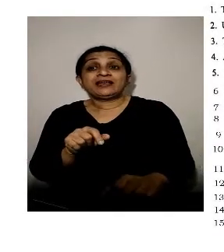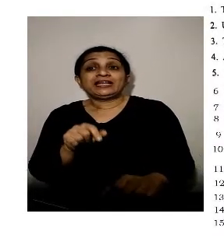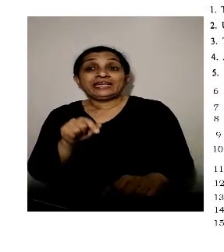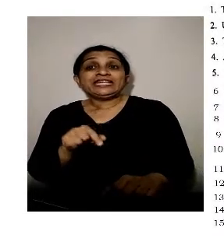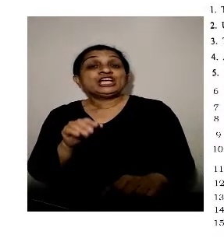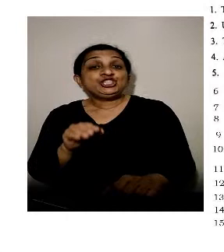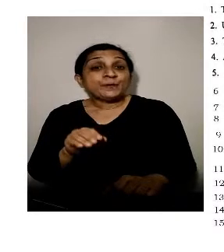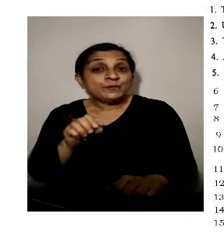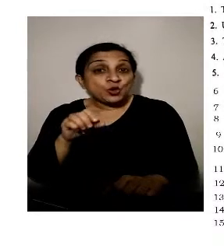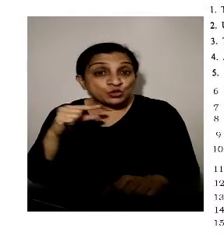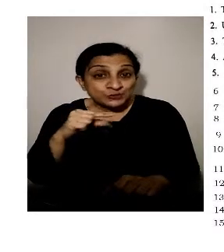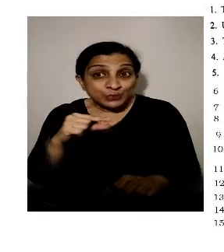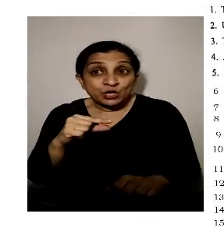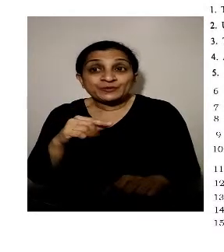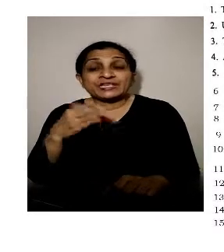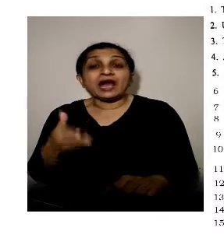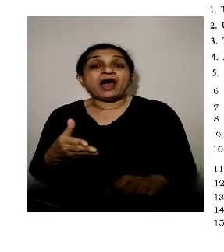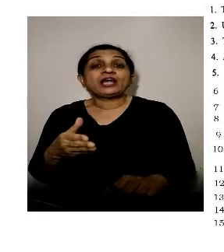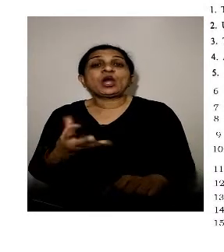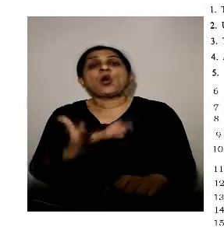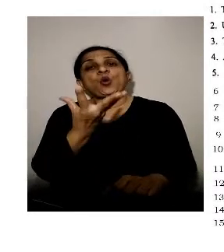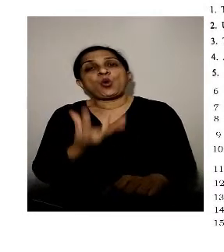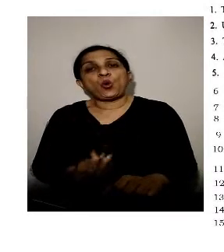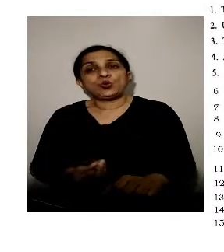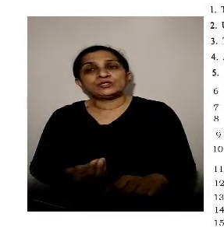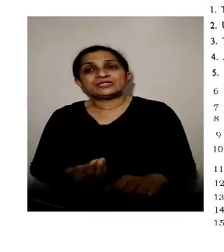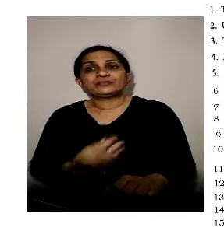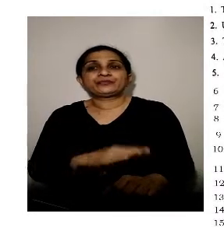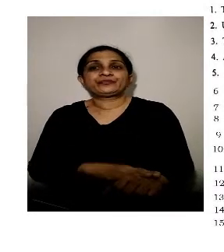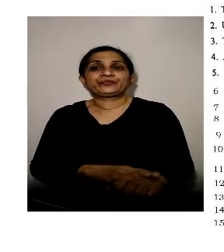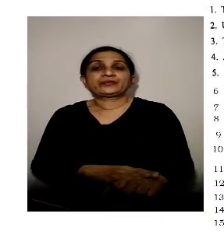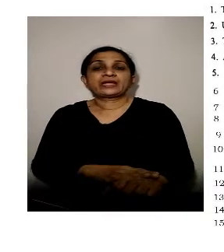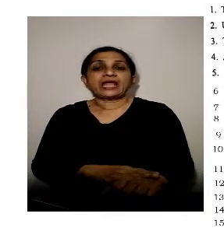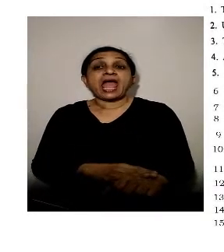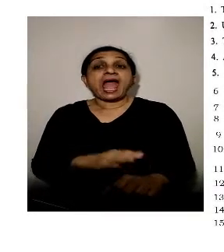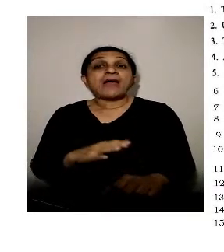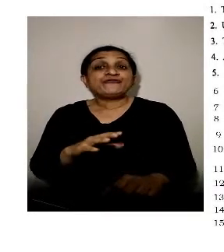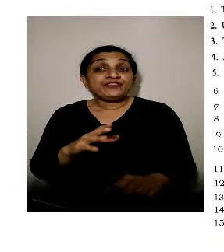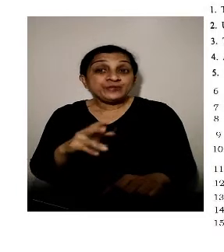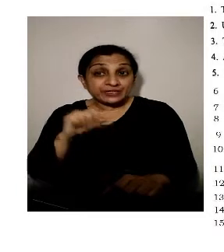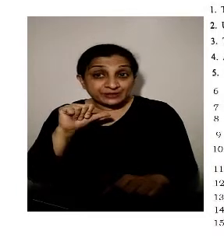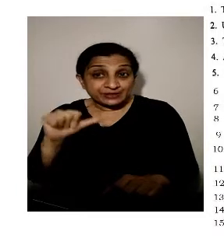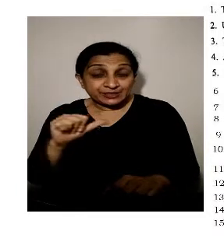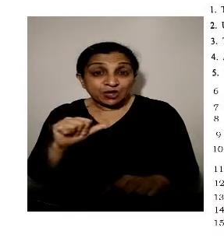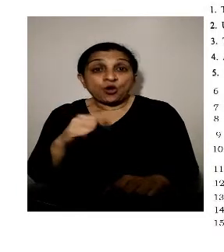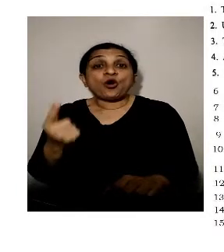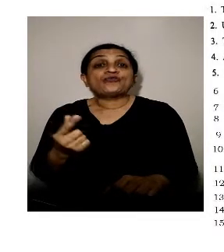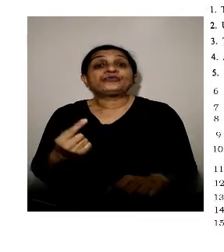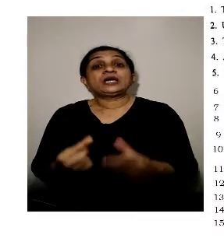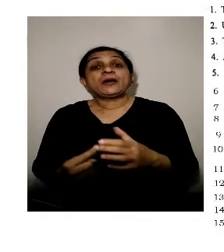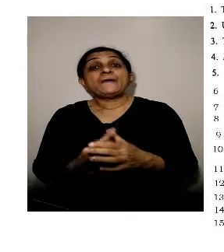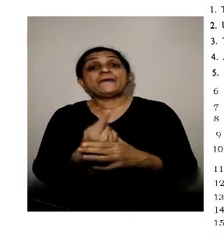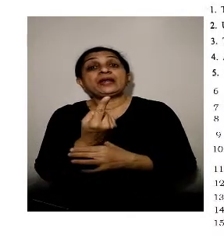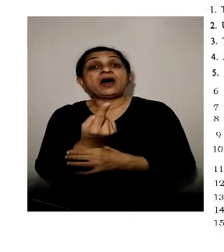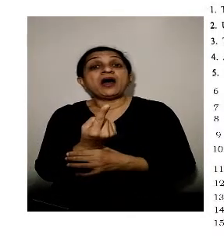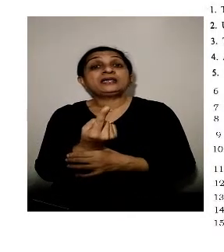in gymnosperms are cones. Amphibians of